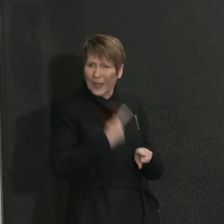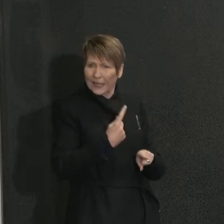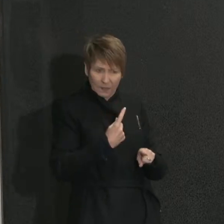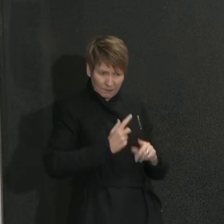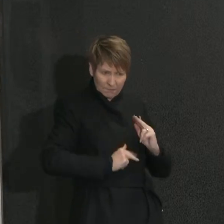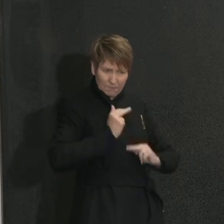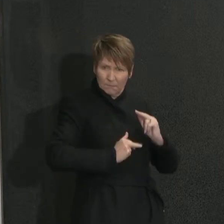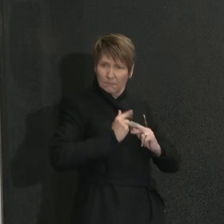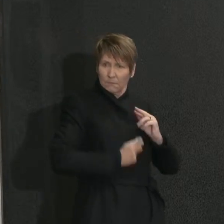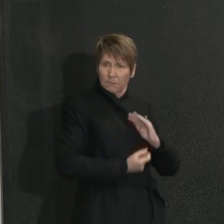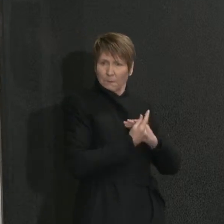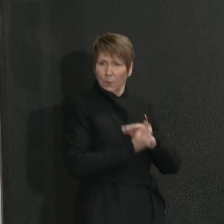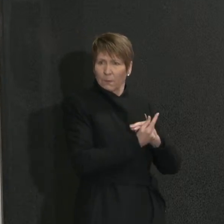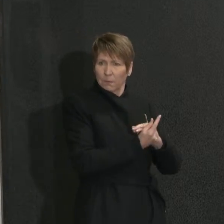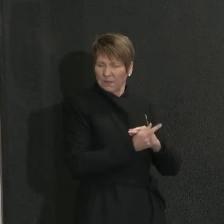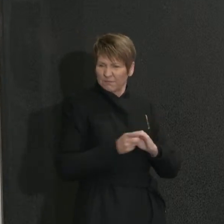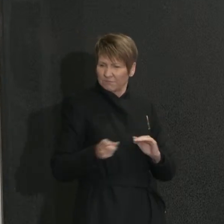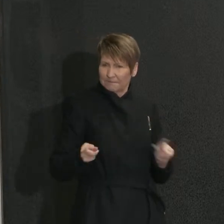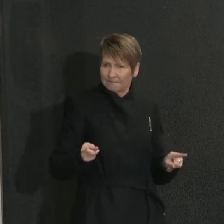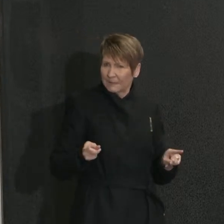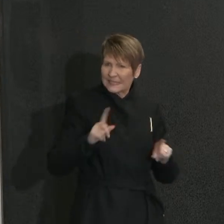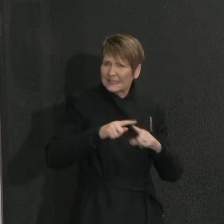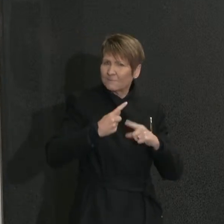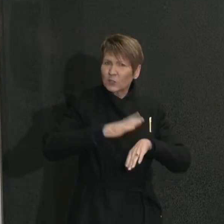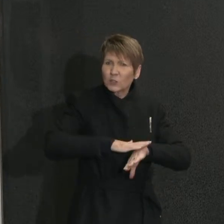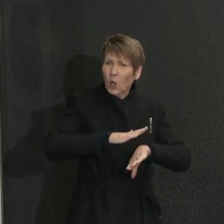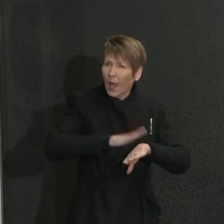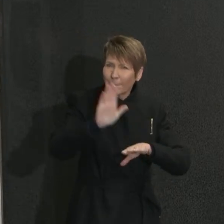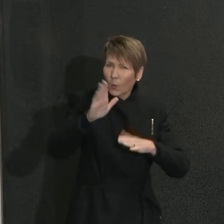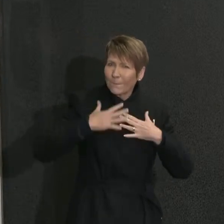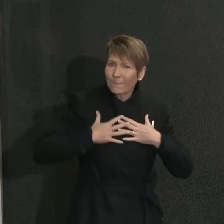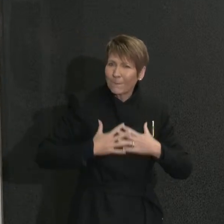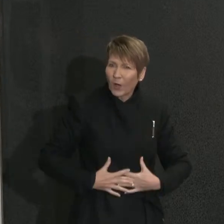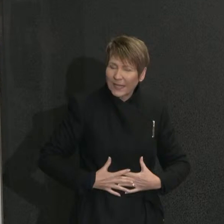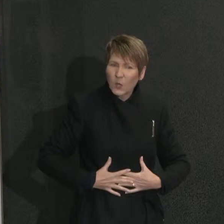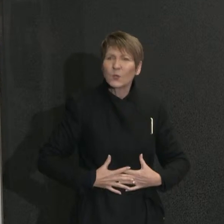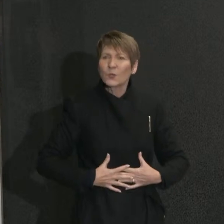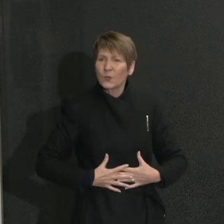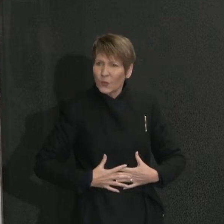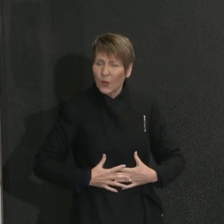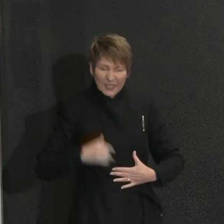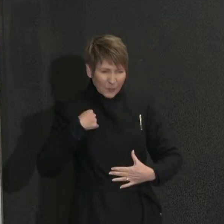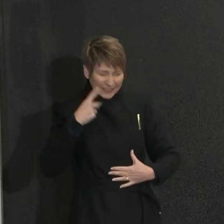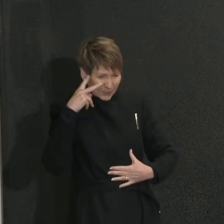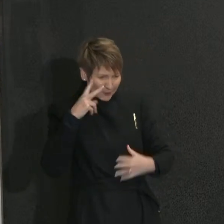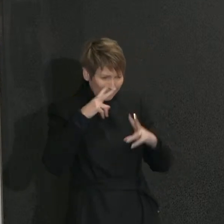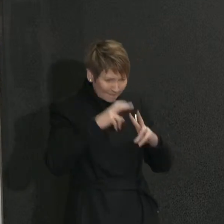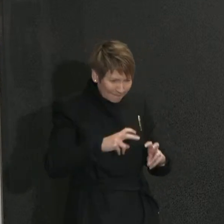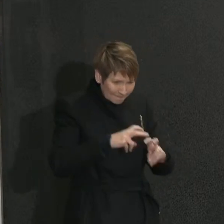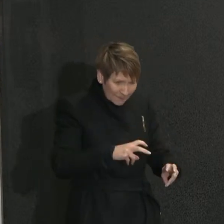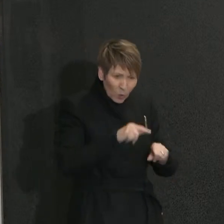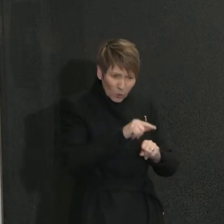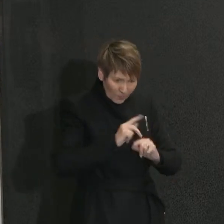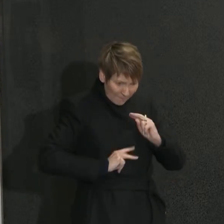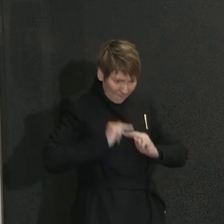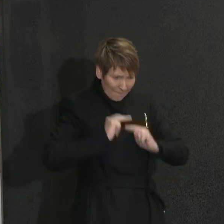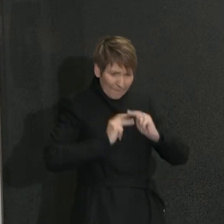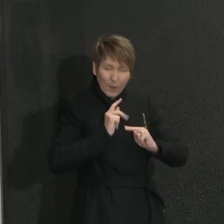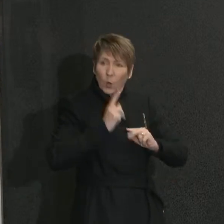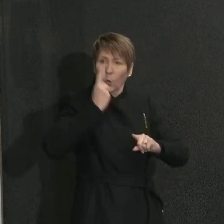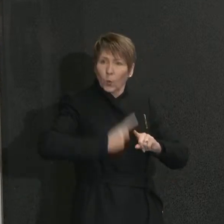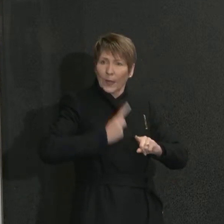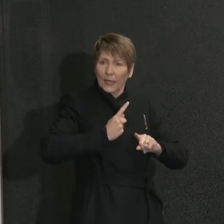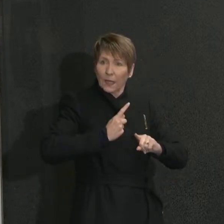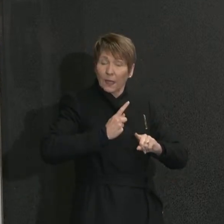we're now seeing, one of the key bits of work for our contact tracing team is to try to establish what those infectious periods was and what those chains were and what the causality flows